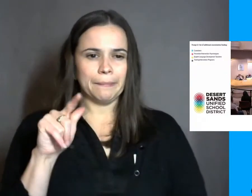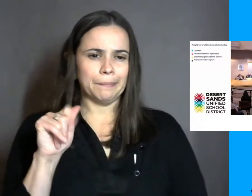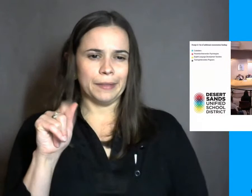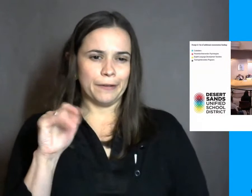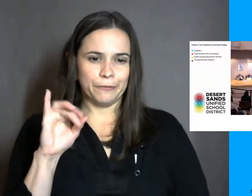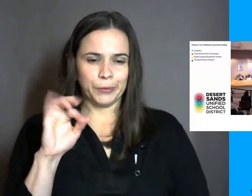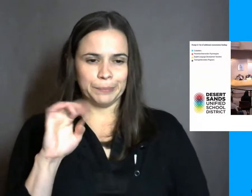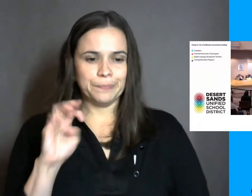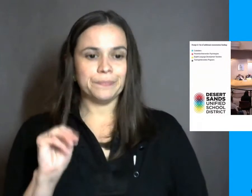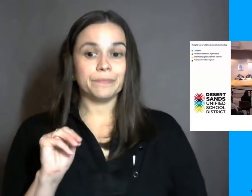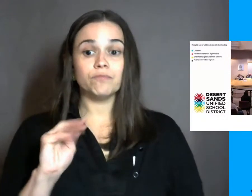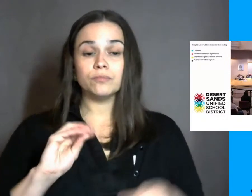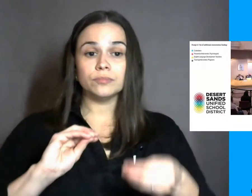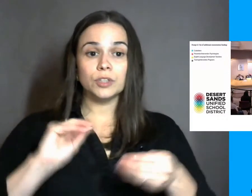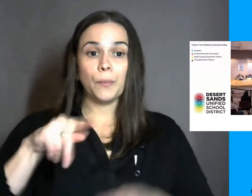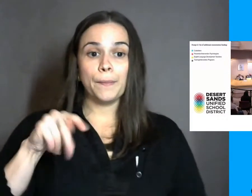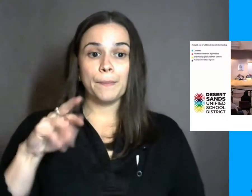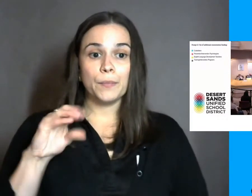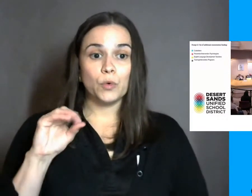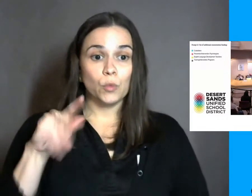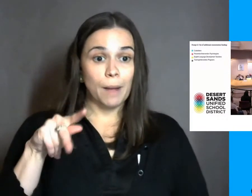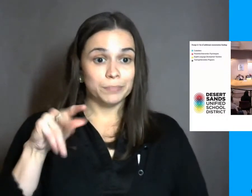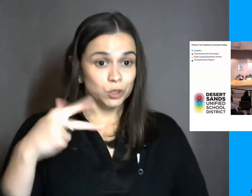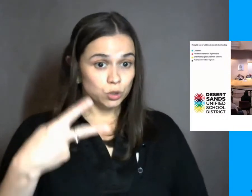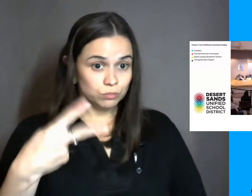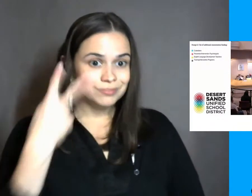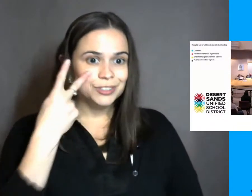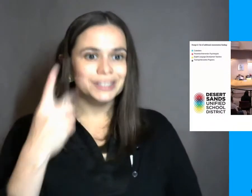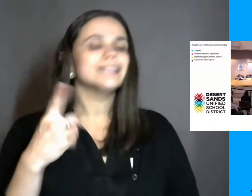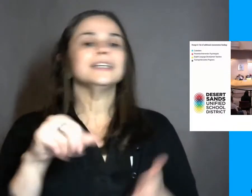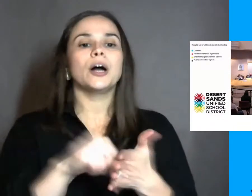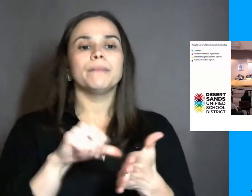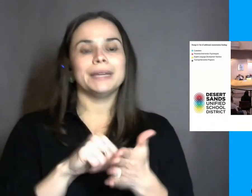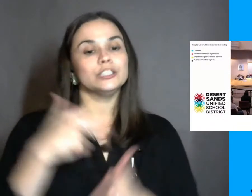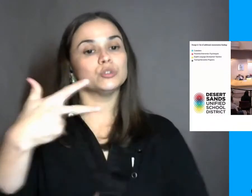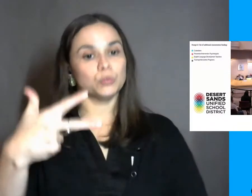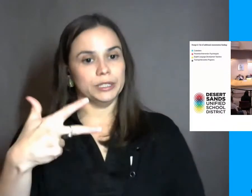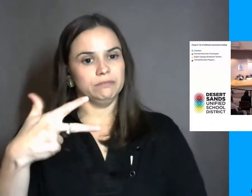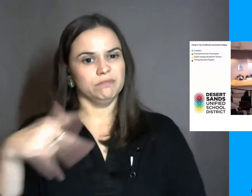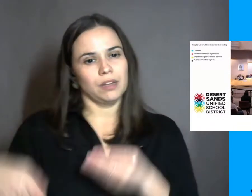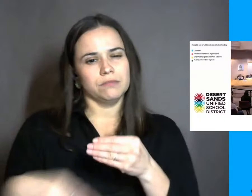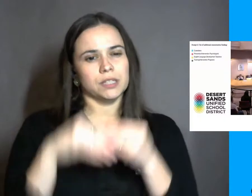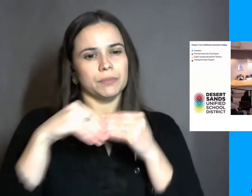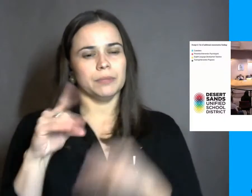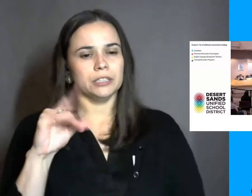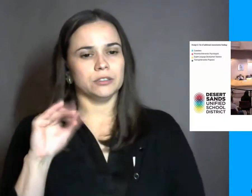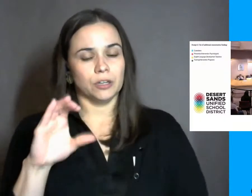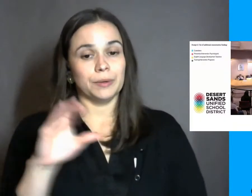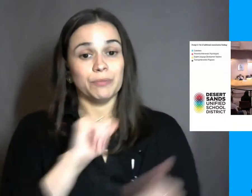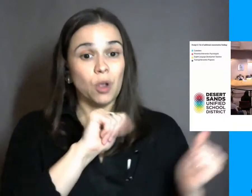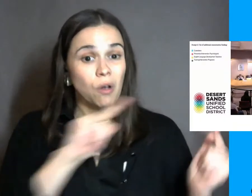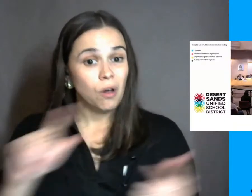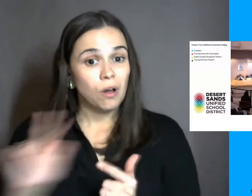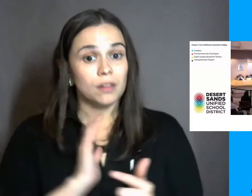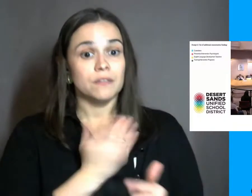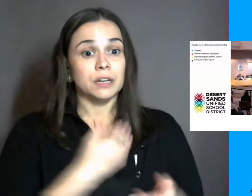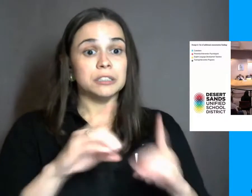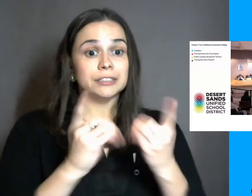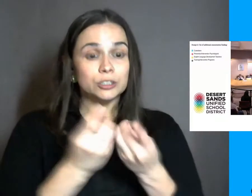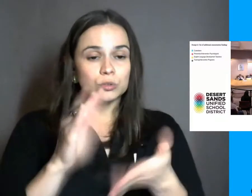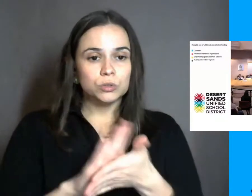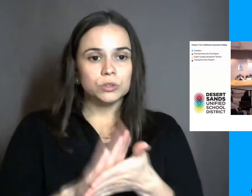Prompt 2 is located on page 3 of the supplement document, and all DSUSD schools have an enrollment